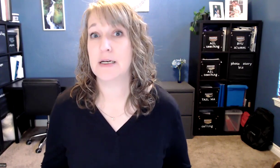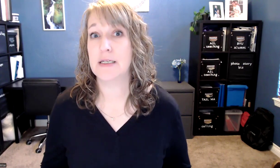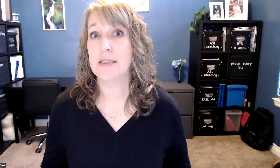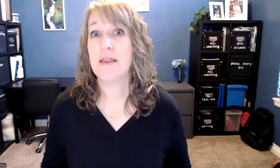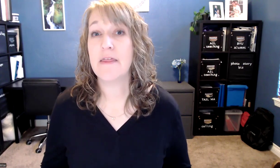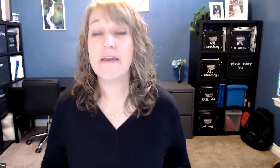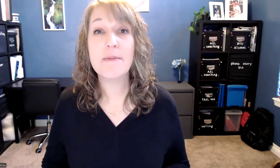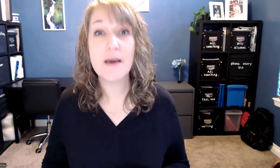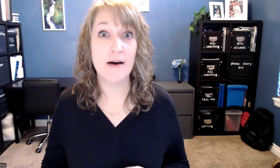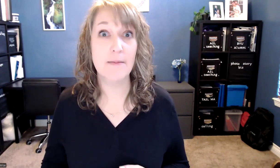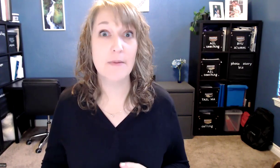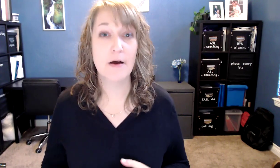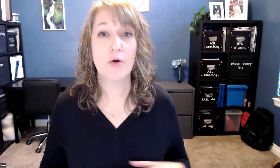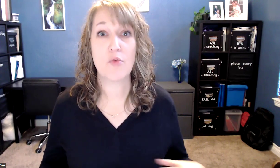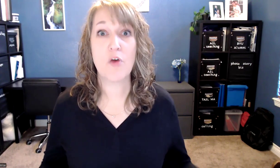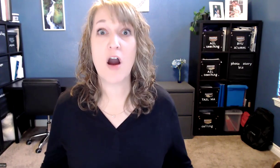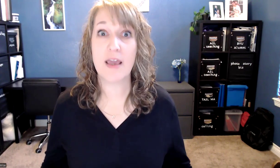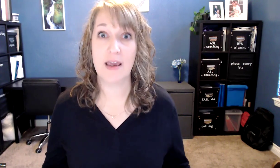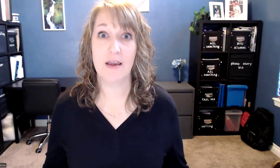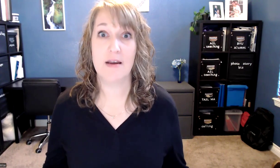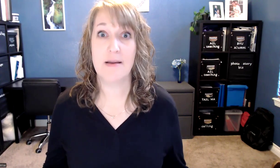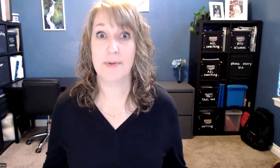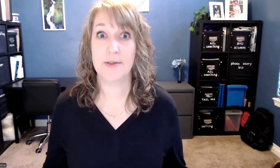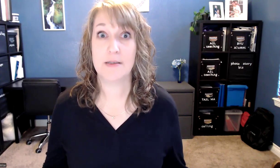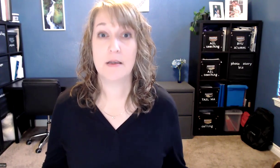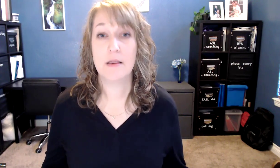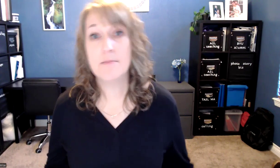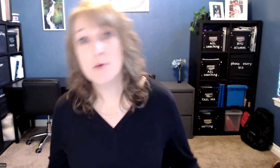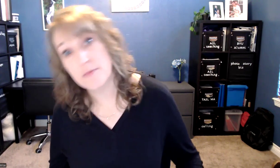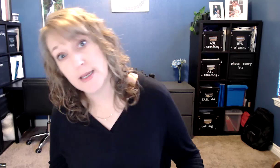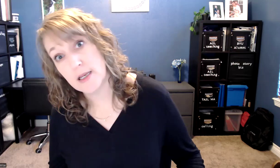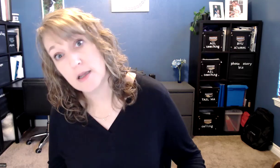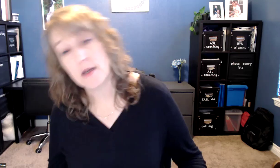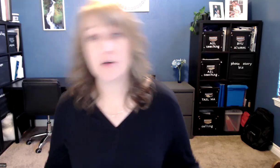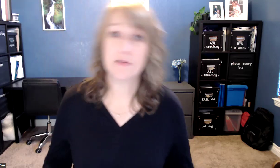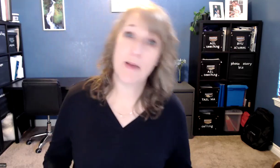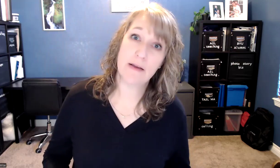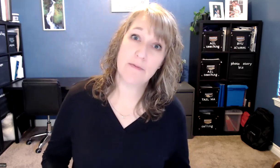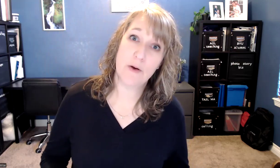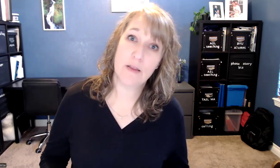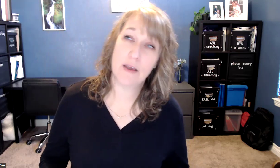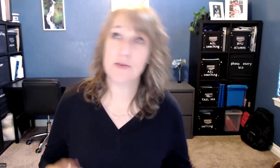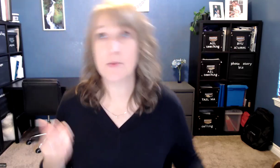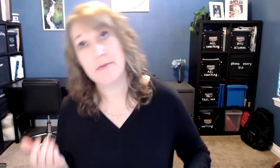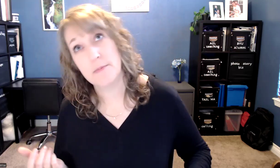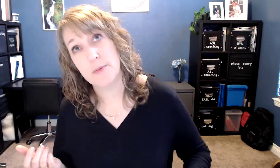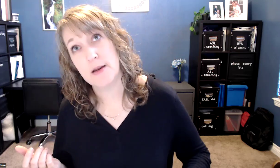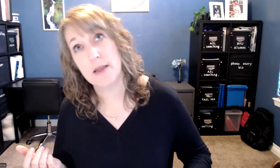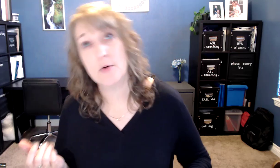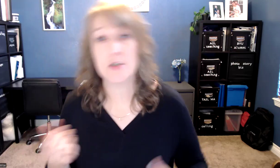9, they become rocking numbers. The movement goes back and forth. It goes away from your body or